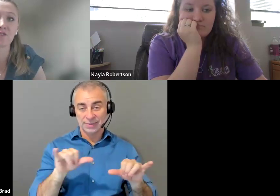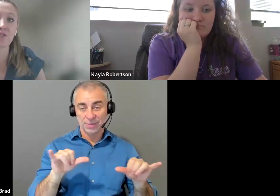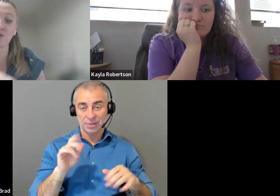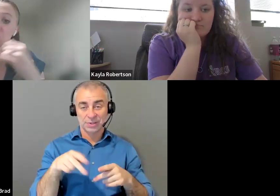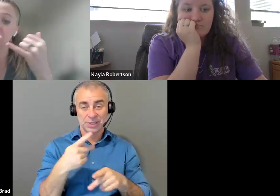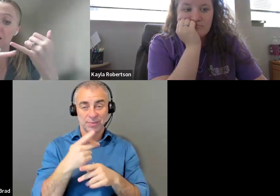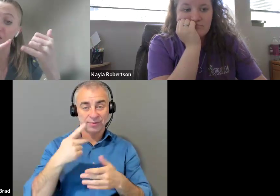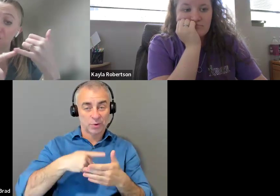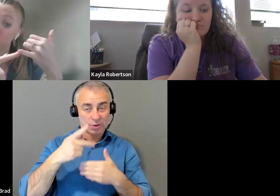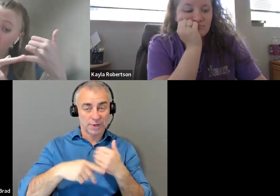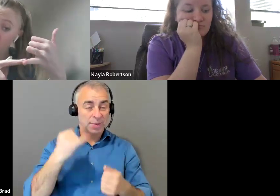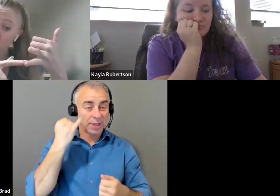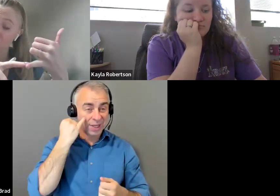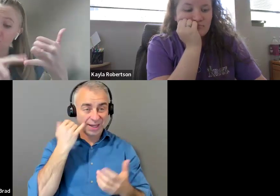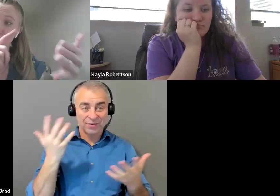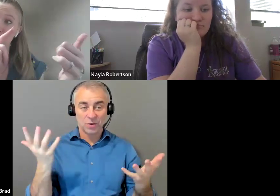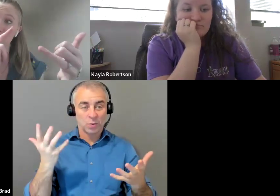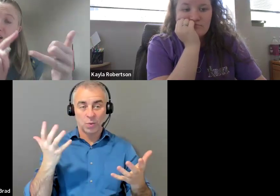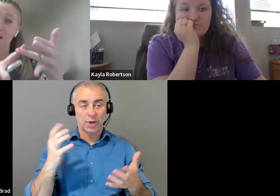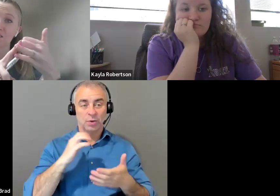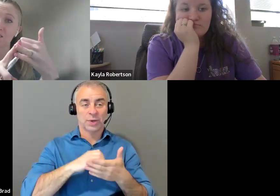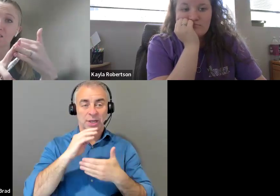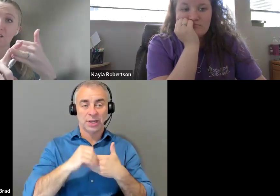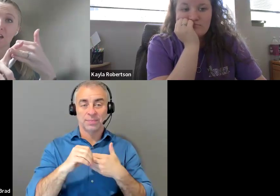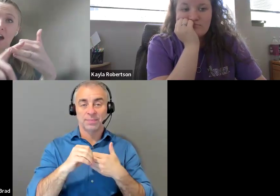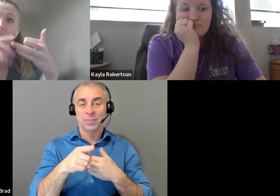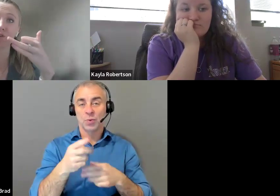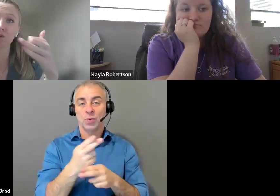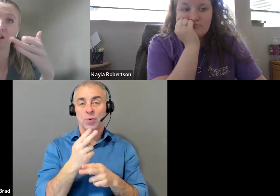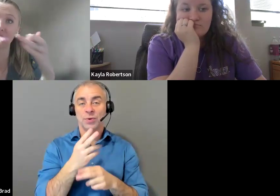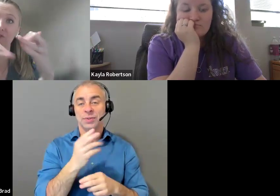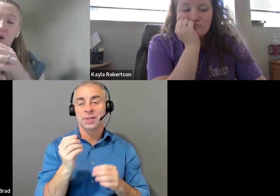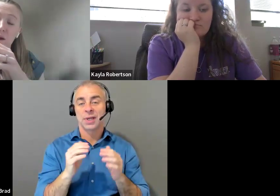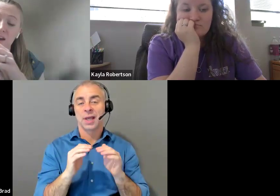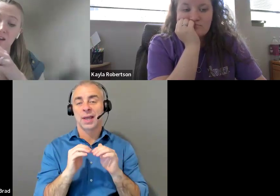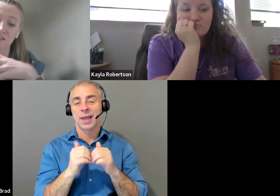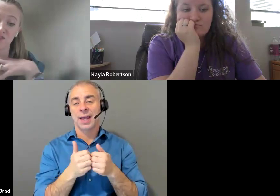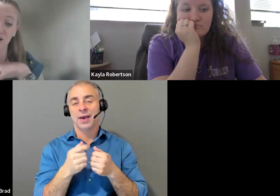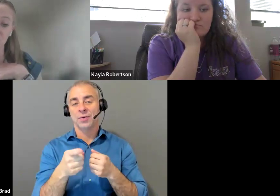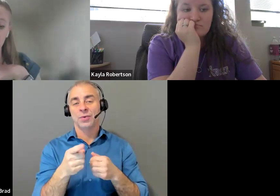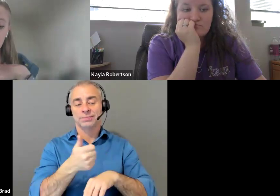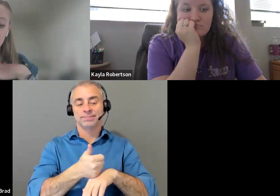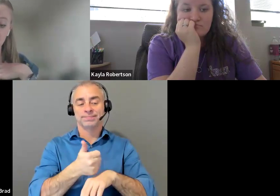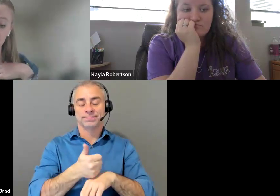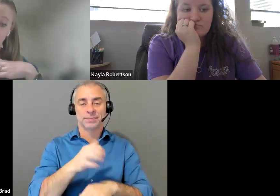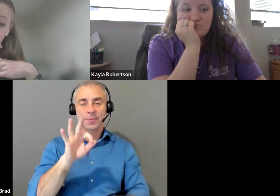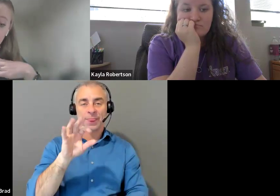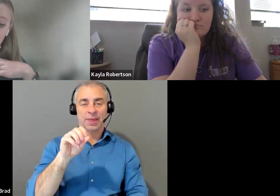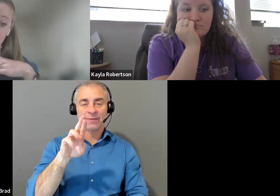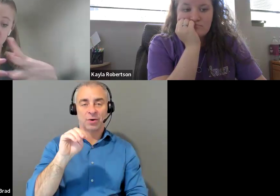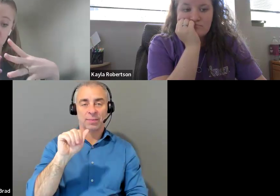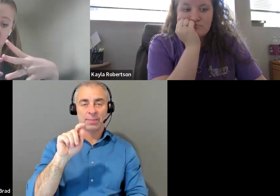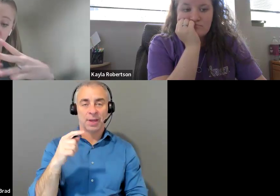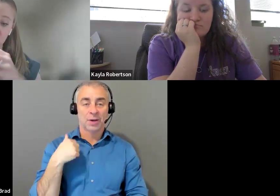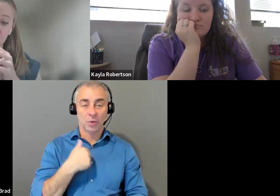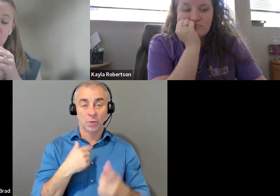And if you do, what kind of curriculum do you use and how do you kind of format it? Because for us, we use mentors to go